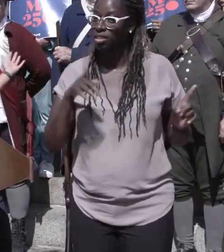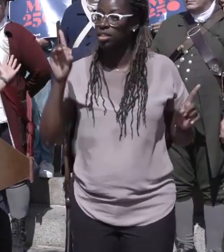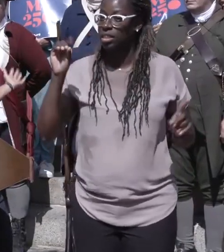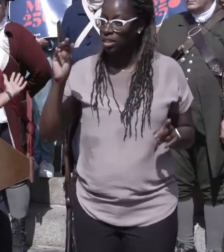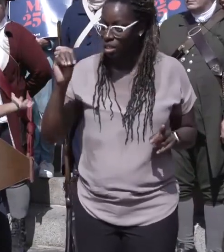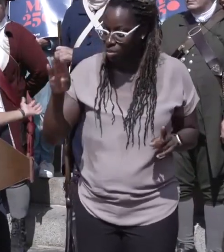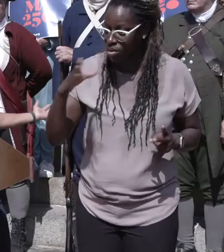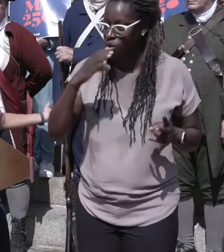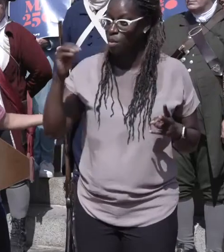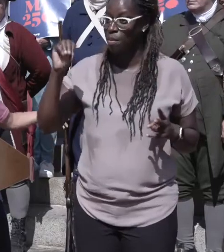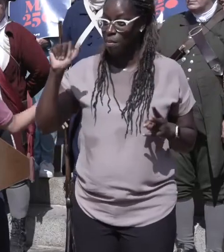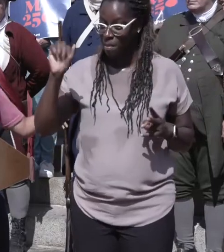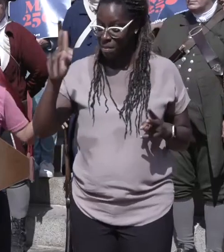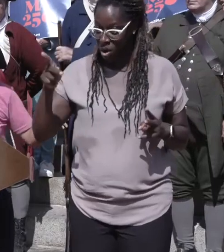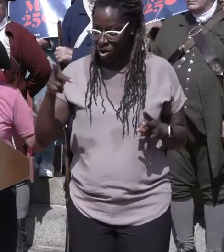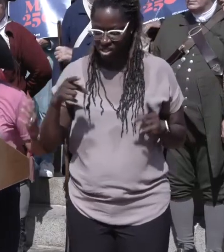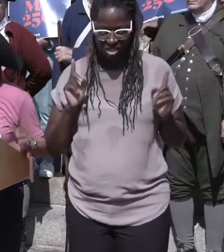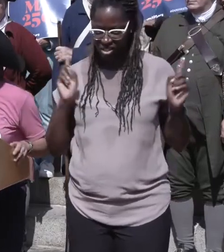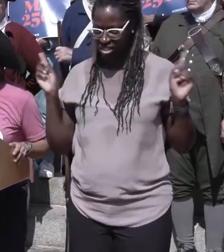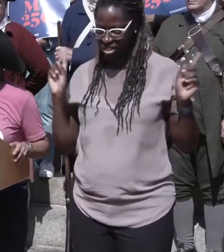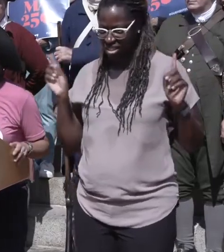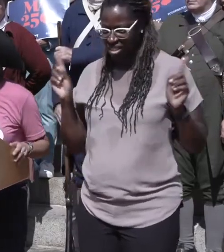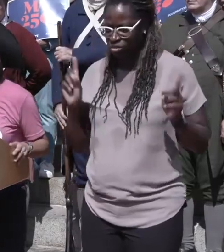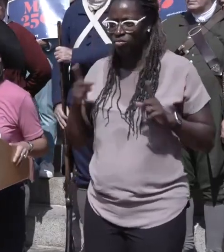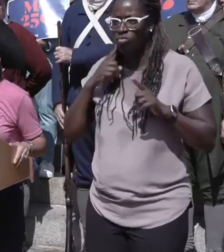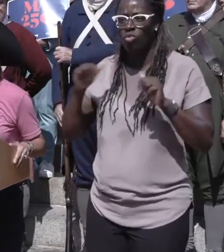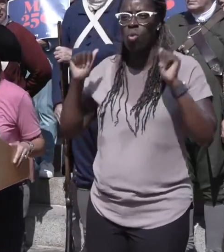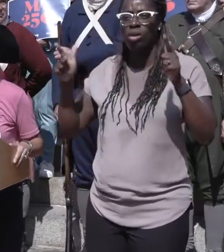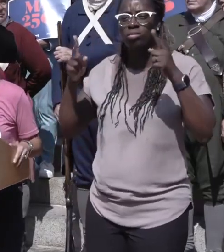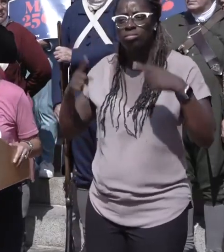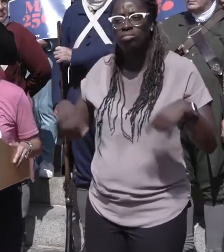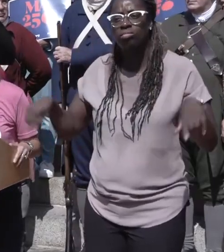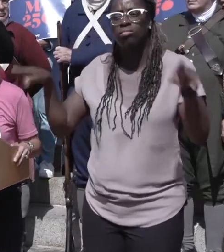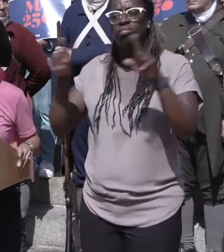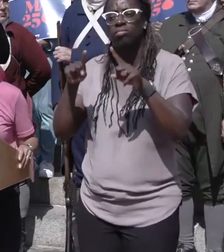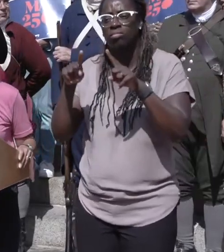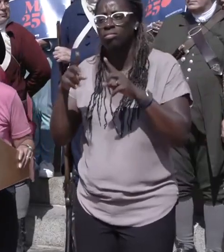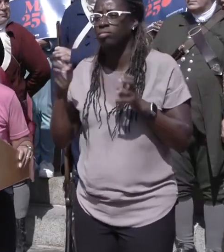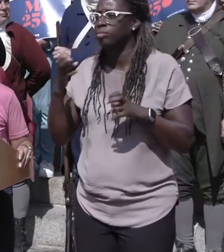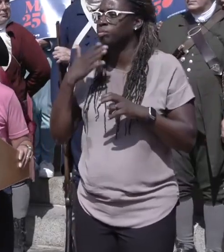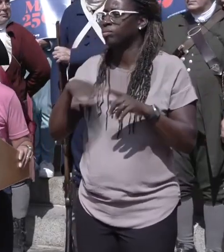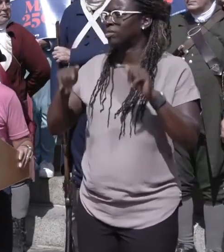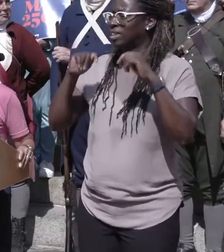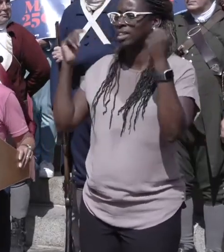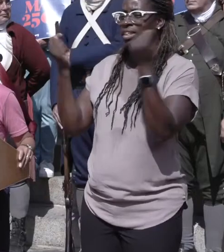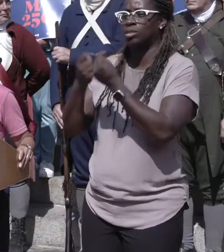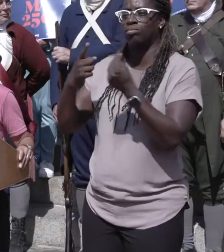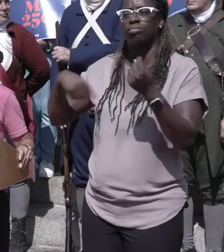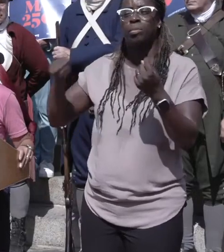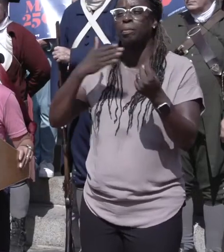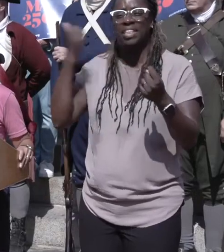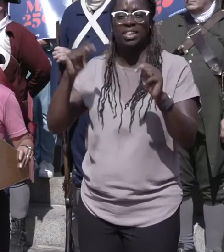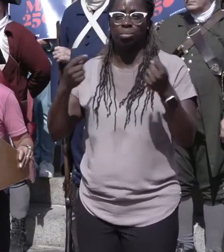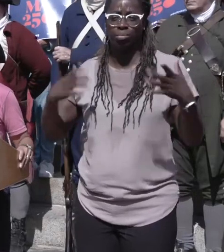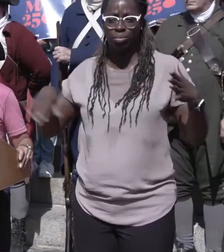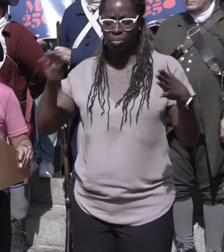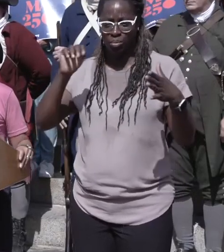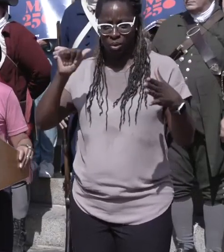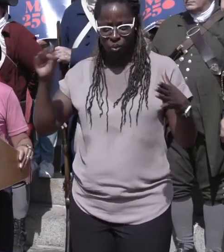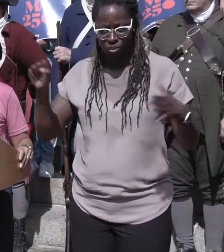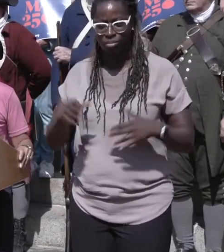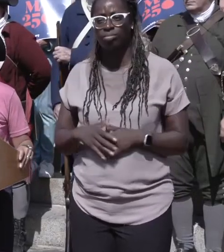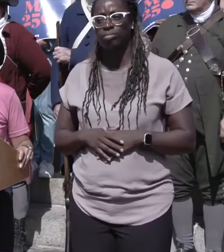And then we have all of you. Everybody here in our state, we have the best team here in Massachusetts. And this is a really important moment